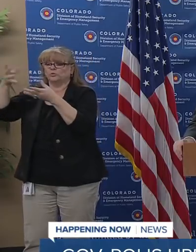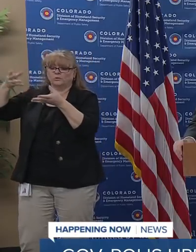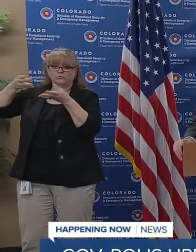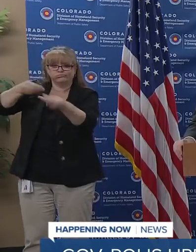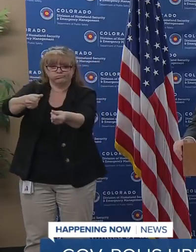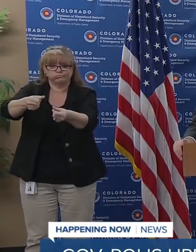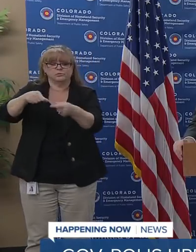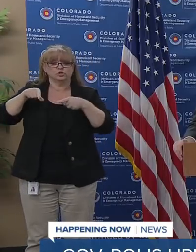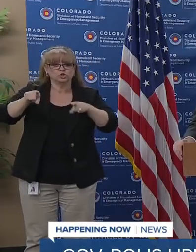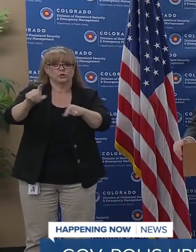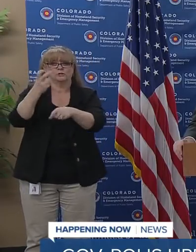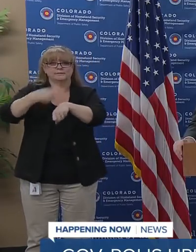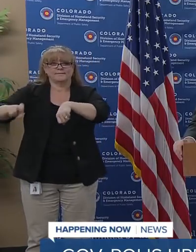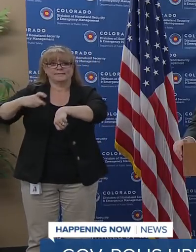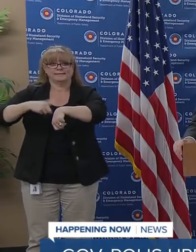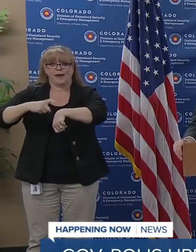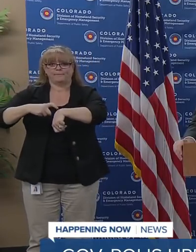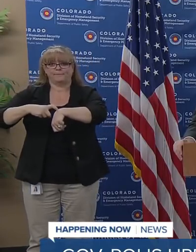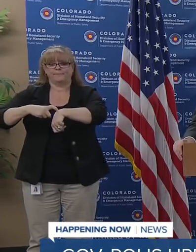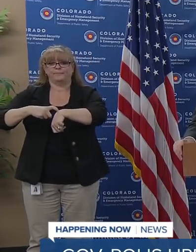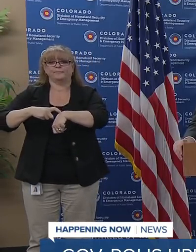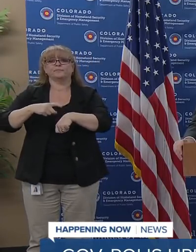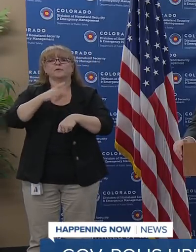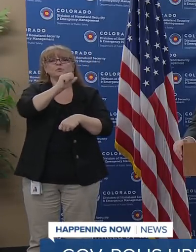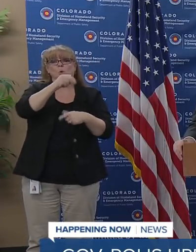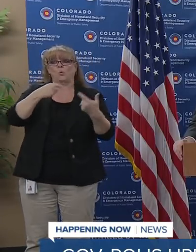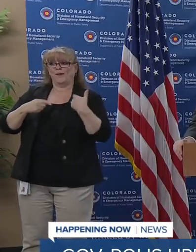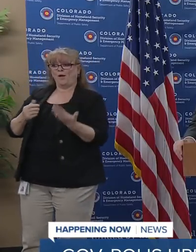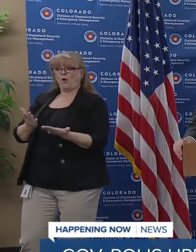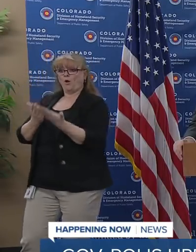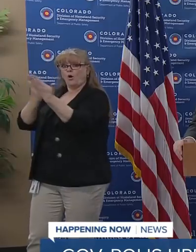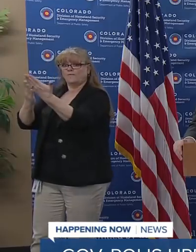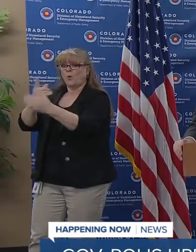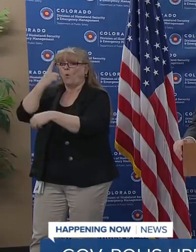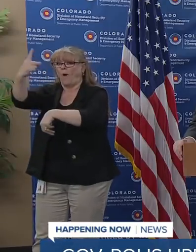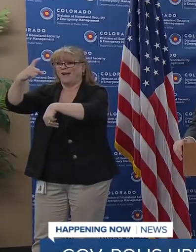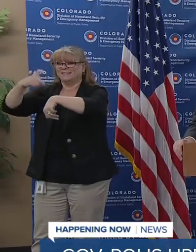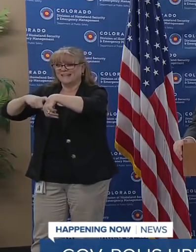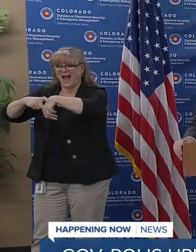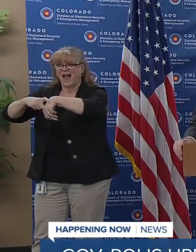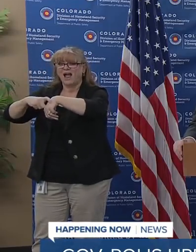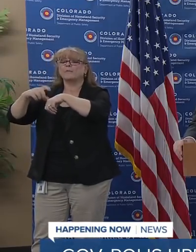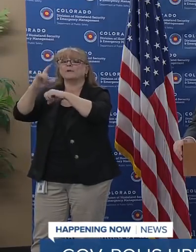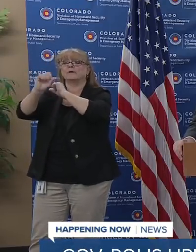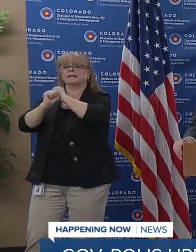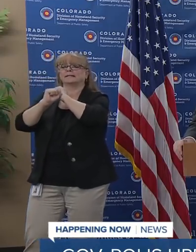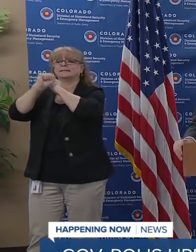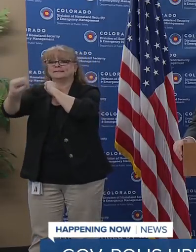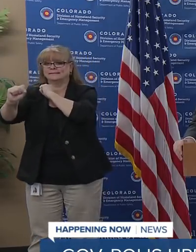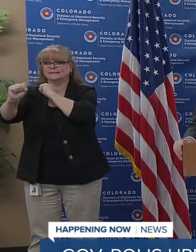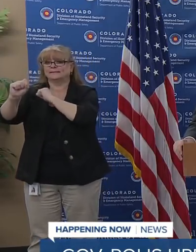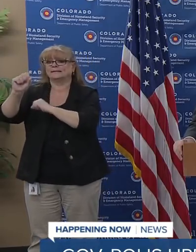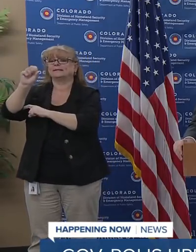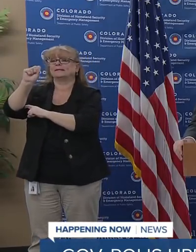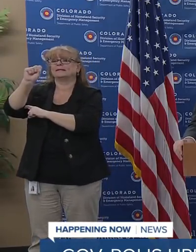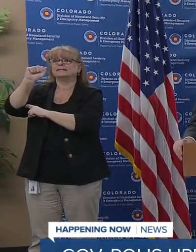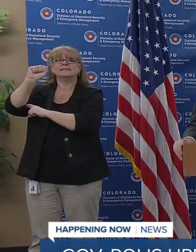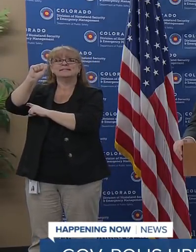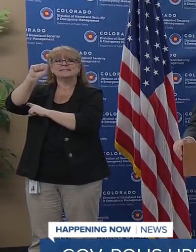We're offering a one-time 30-day extension for businesses to file and remit their sales tax. This also includes local sales tax